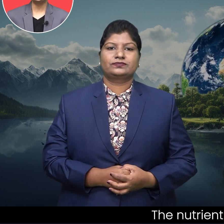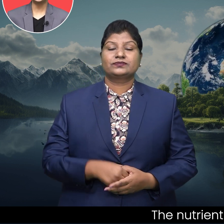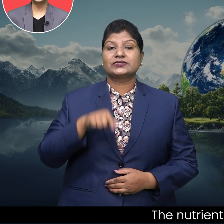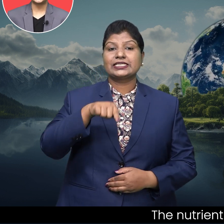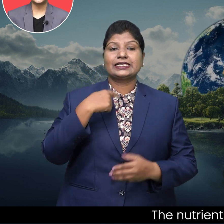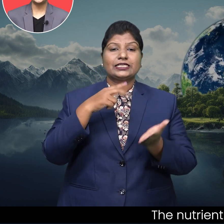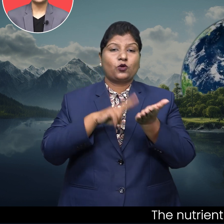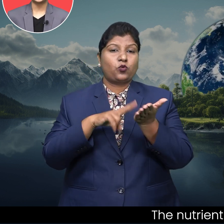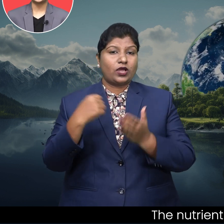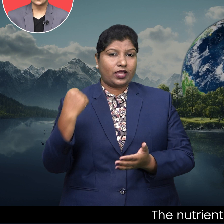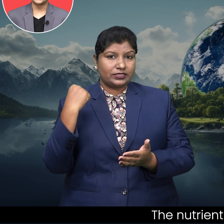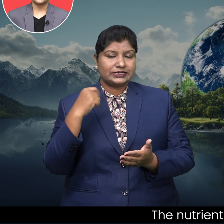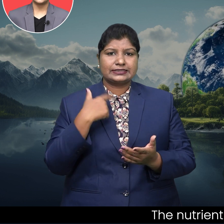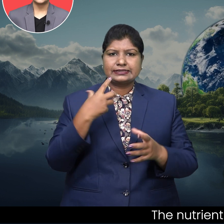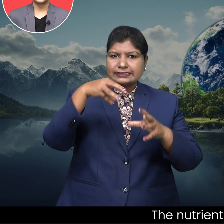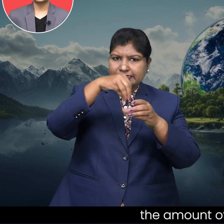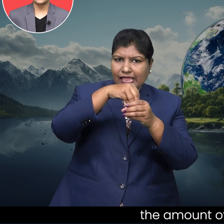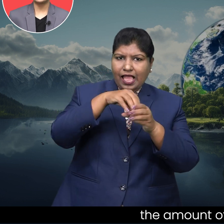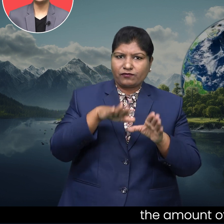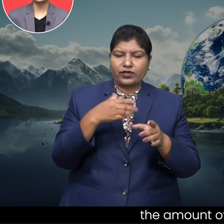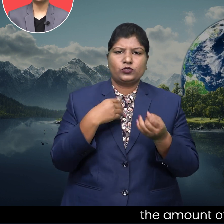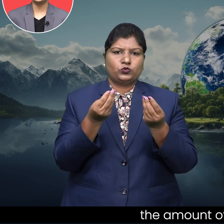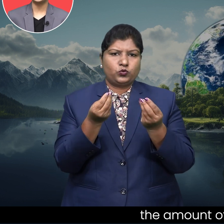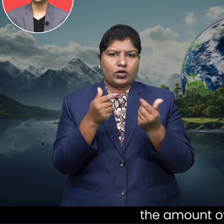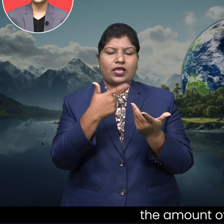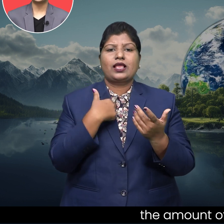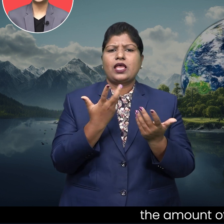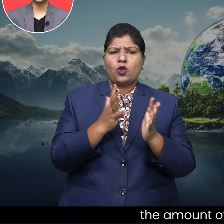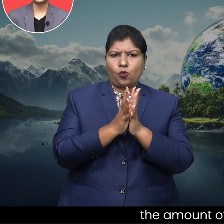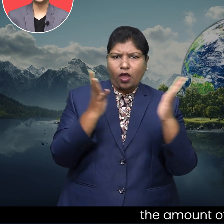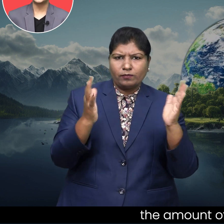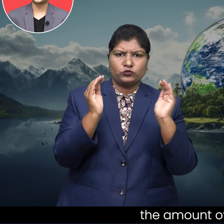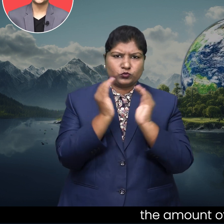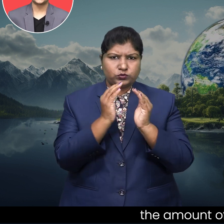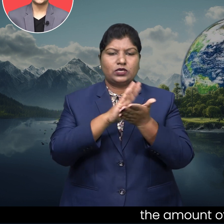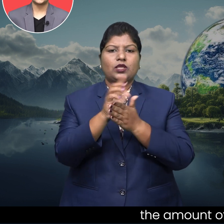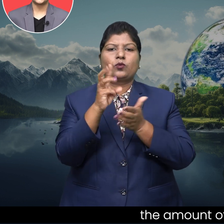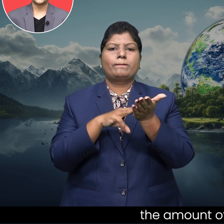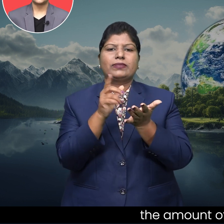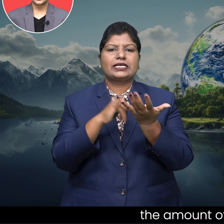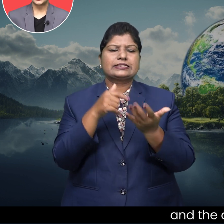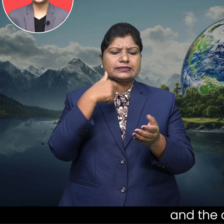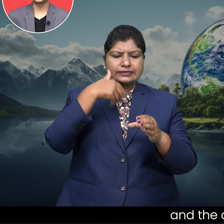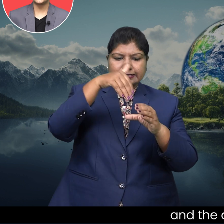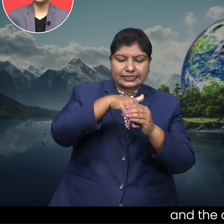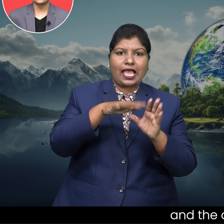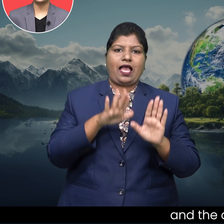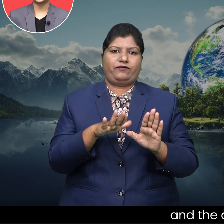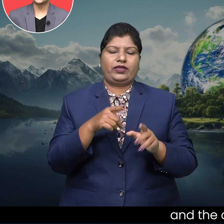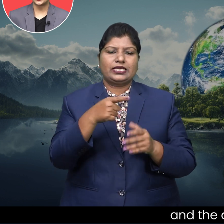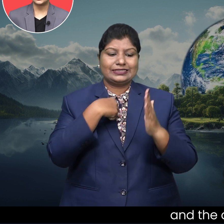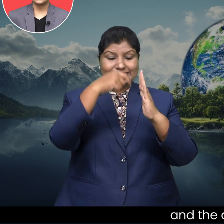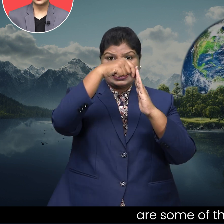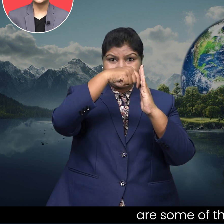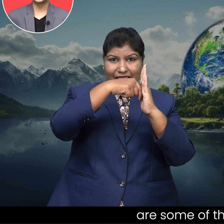The nutrient content of the soil, the amount of humus present in it, and the depth of